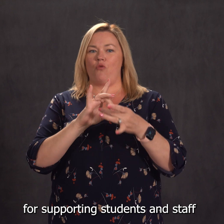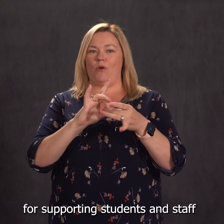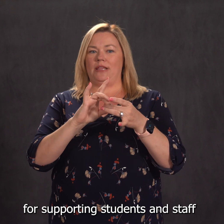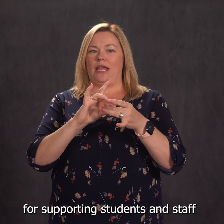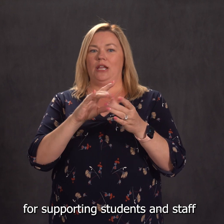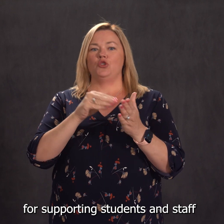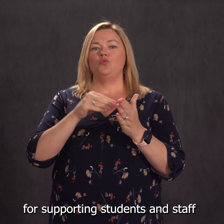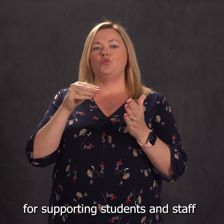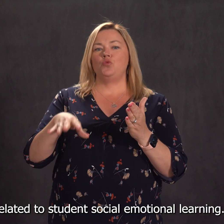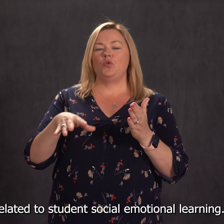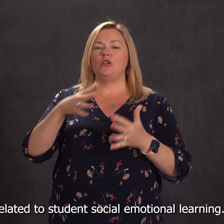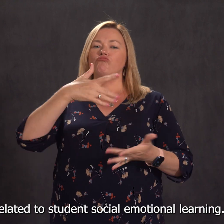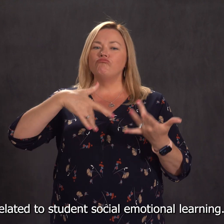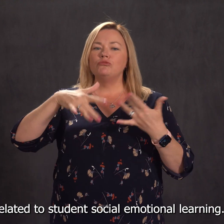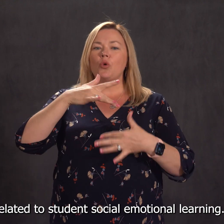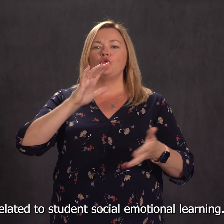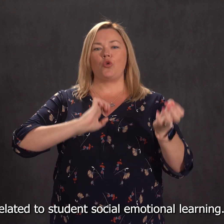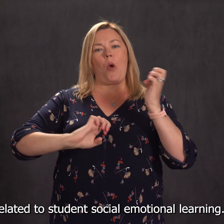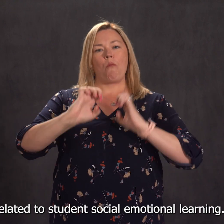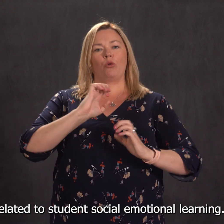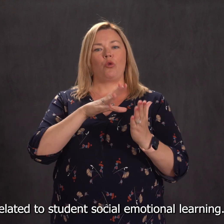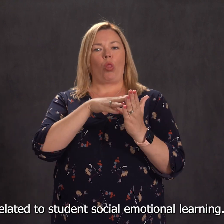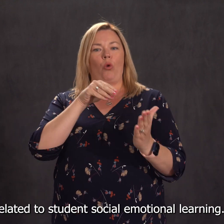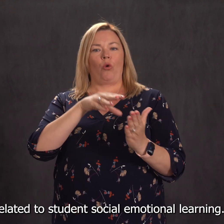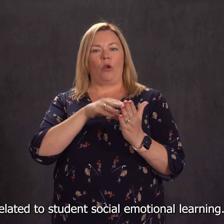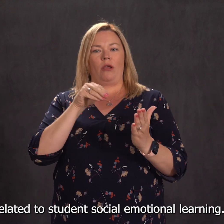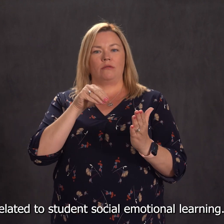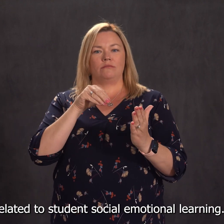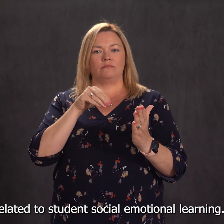related to student social-emotional learning.